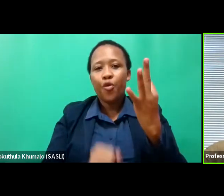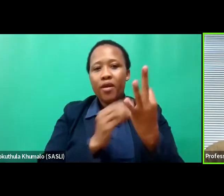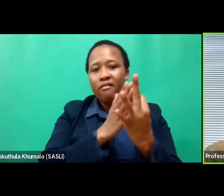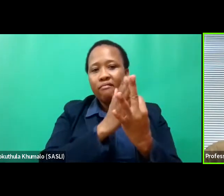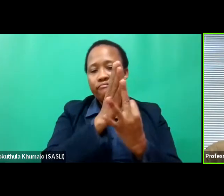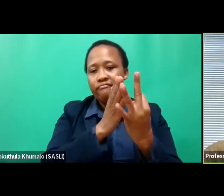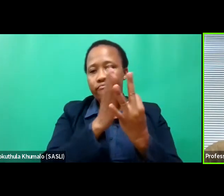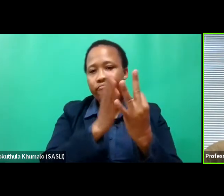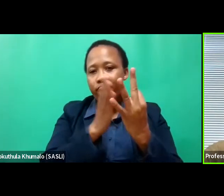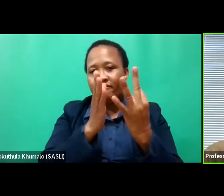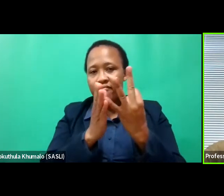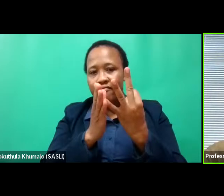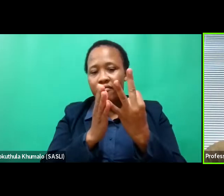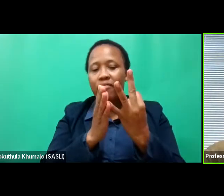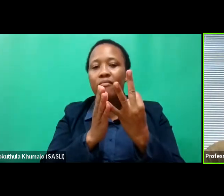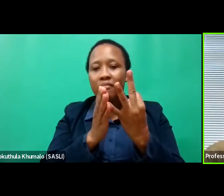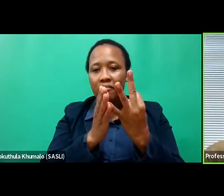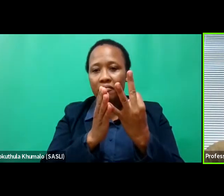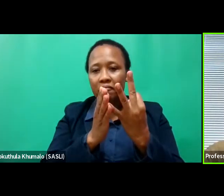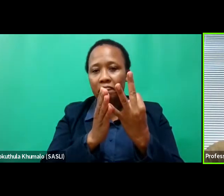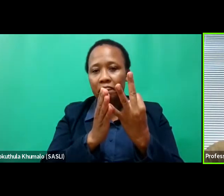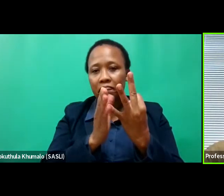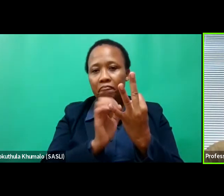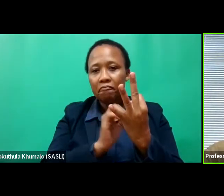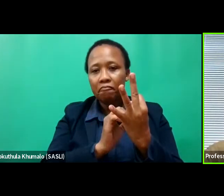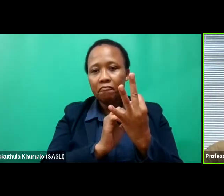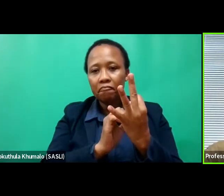with. We have to deal with society and culture.